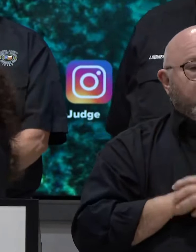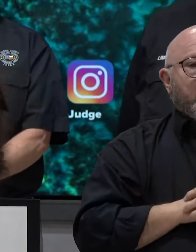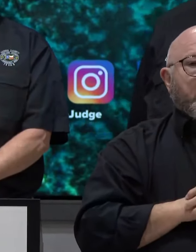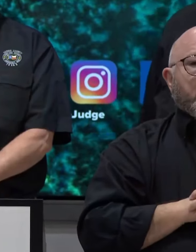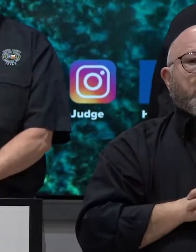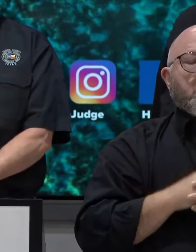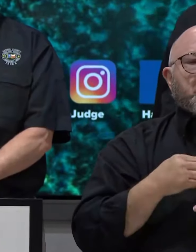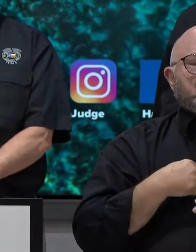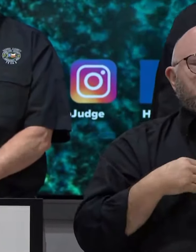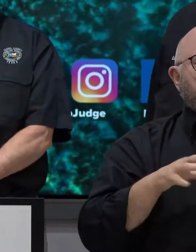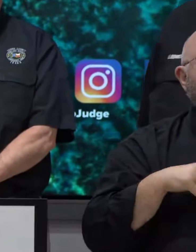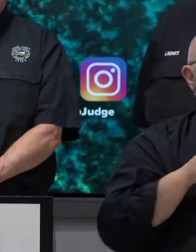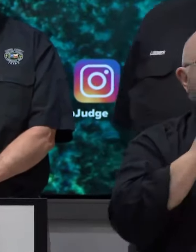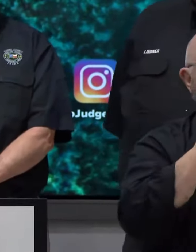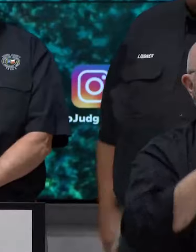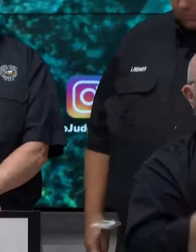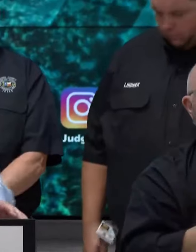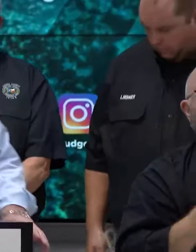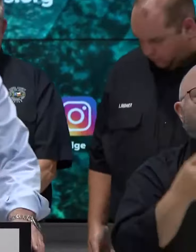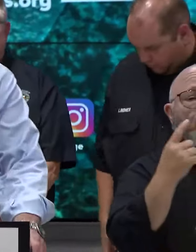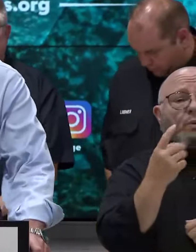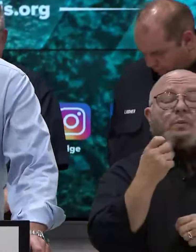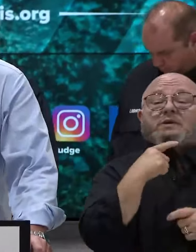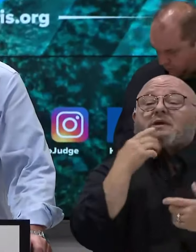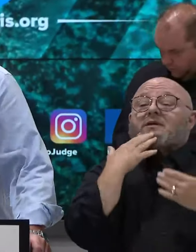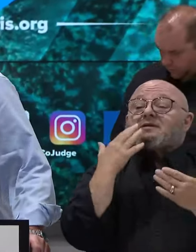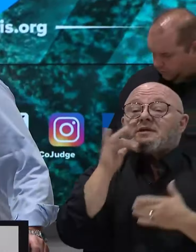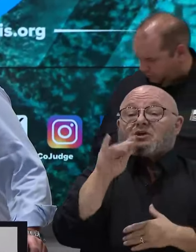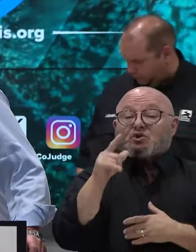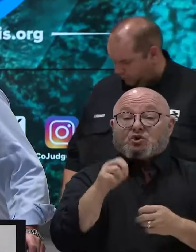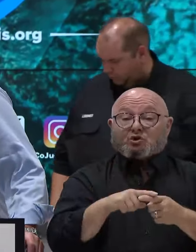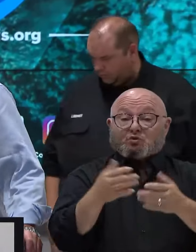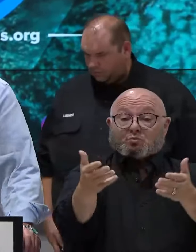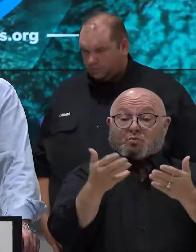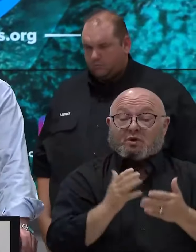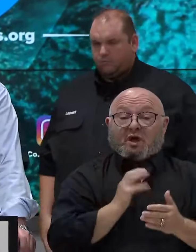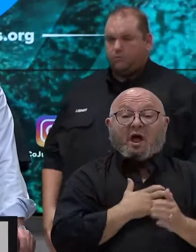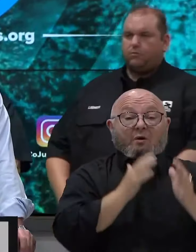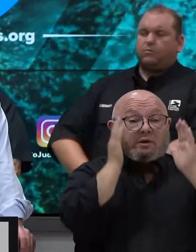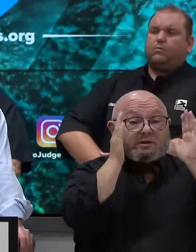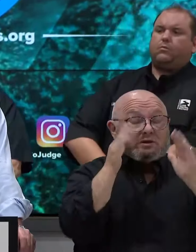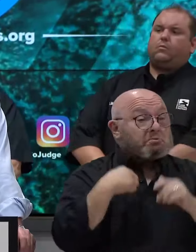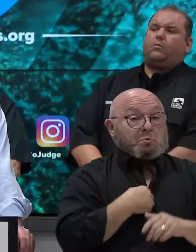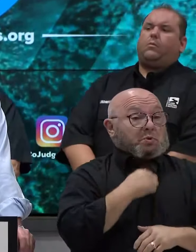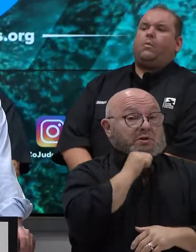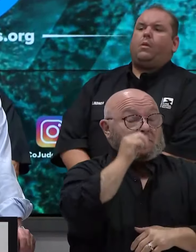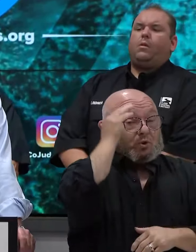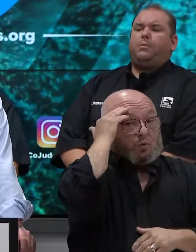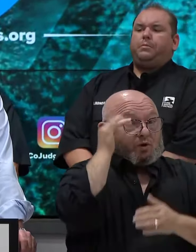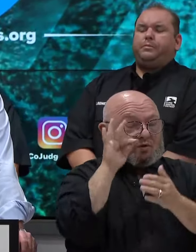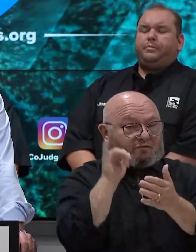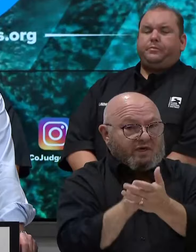Yeah. One, I want to say thank you, Judge, for bringing that to our attention, because we were not aware of that.